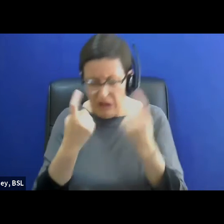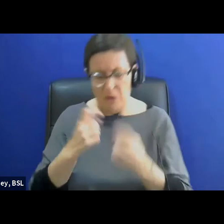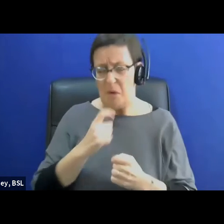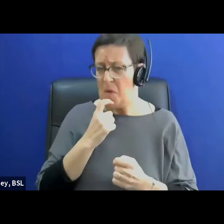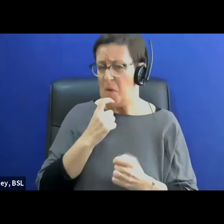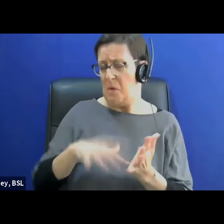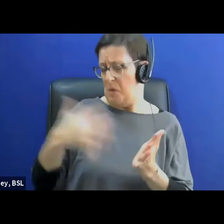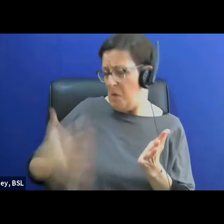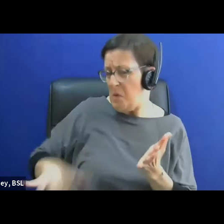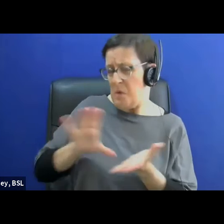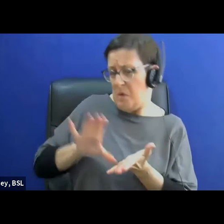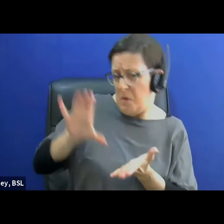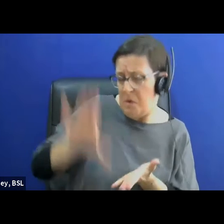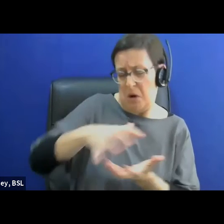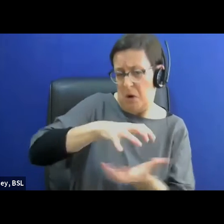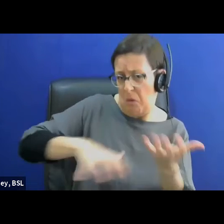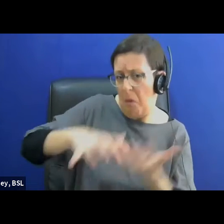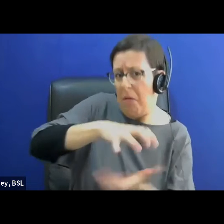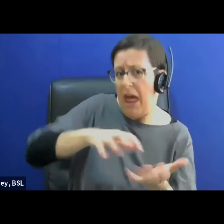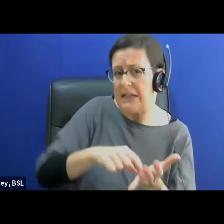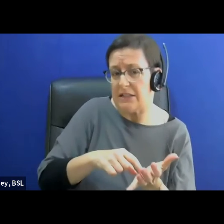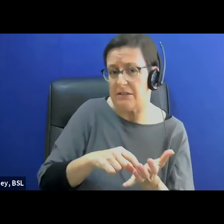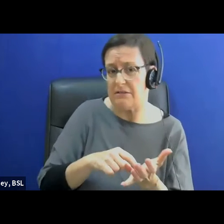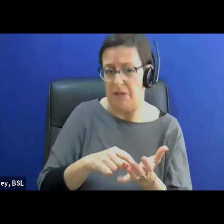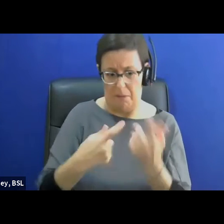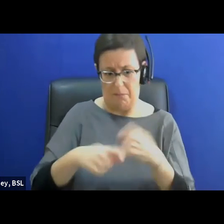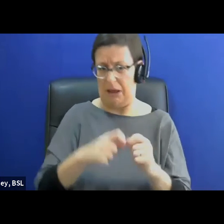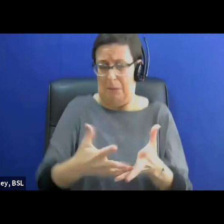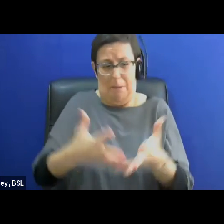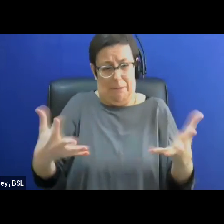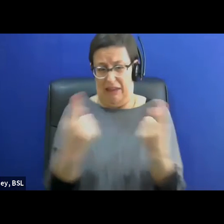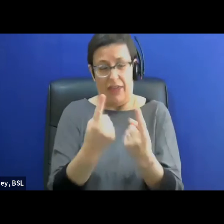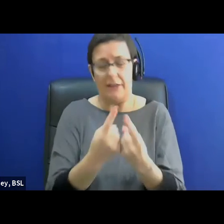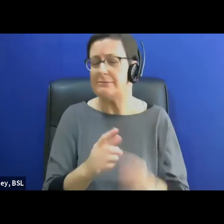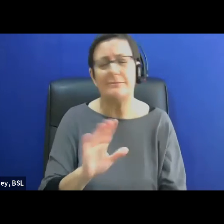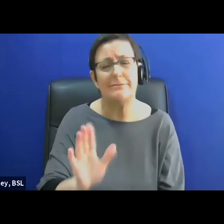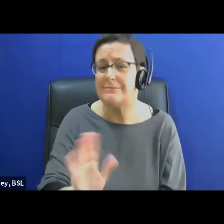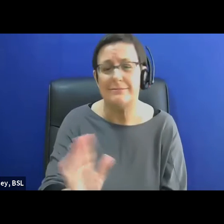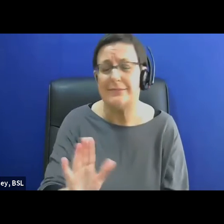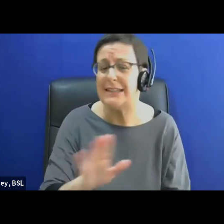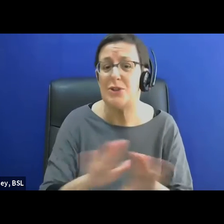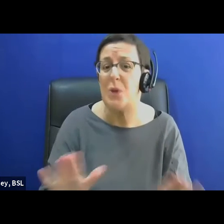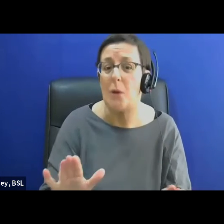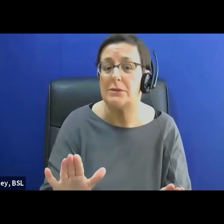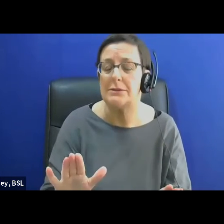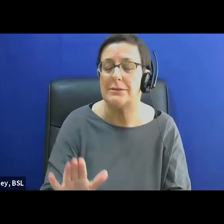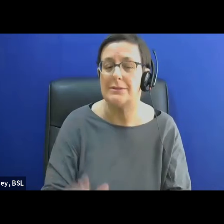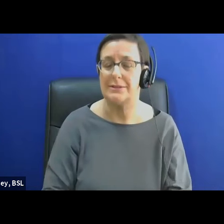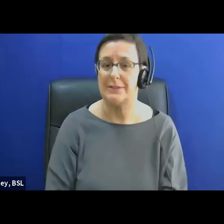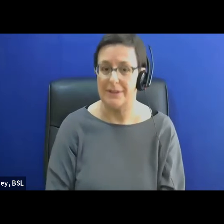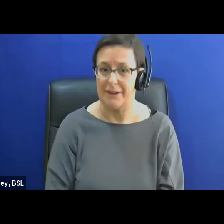the accessibility regulations to it suddenly being expensive things. It's not. It's simply